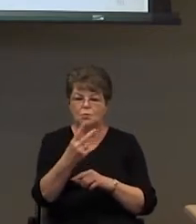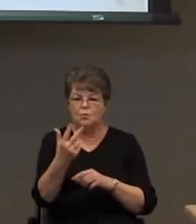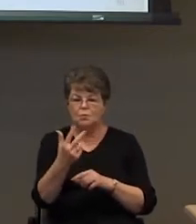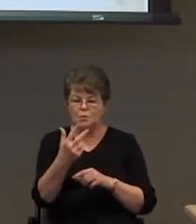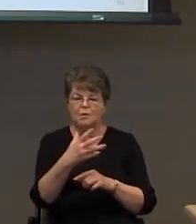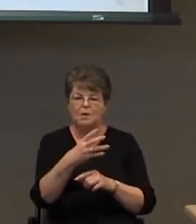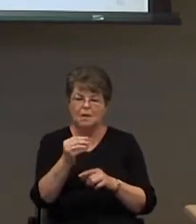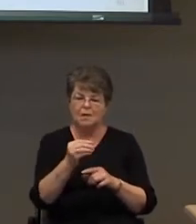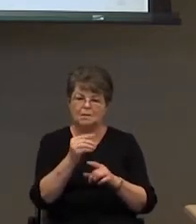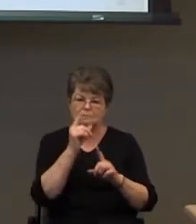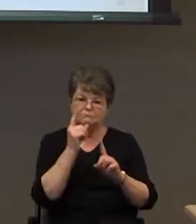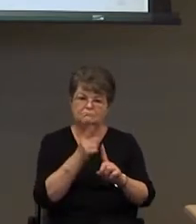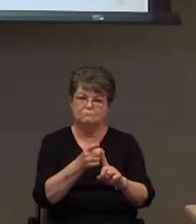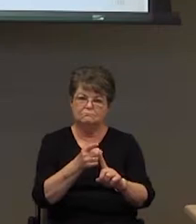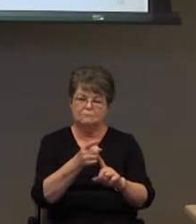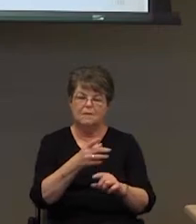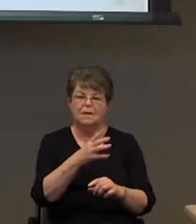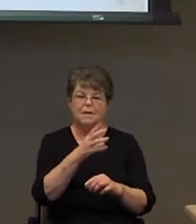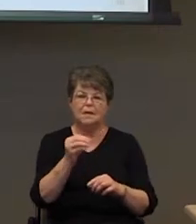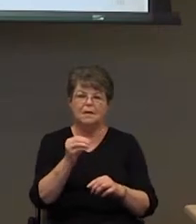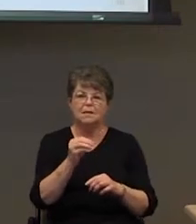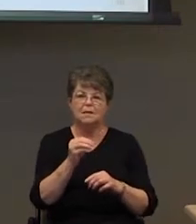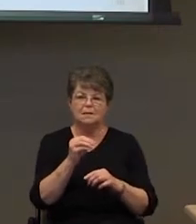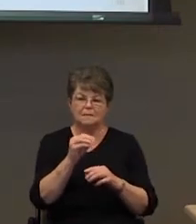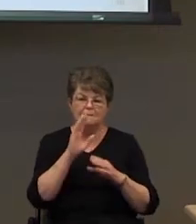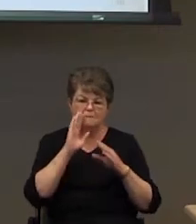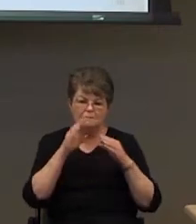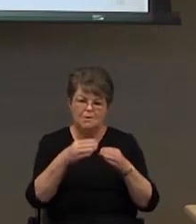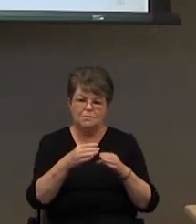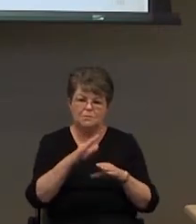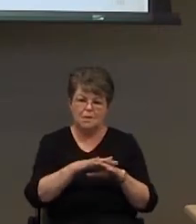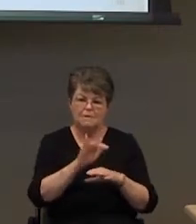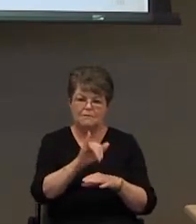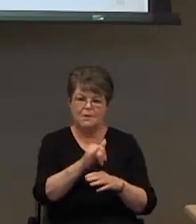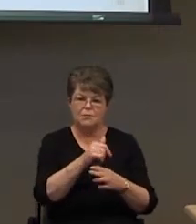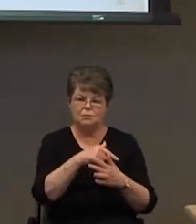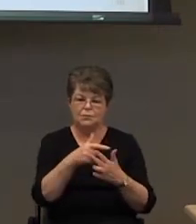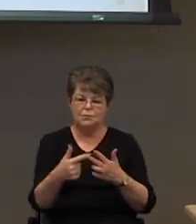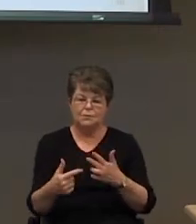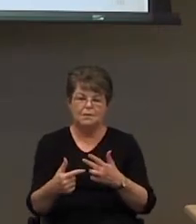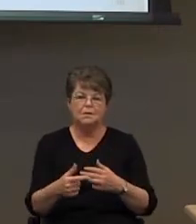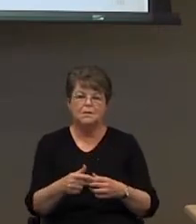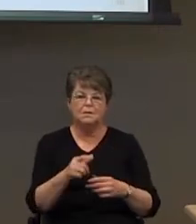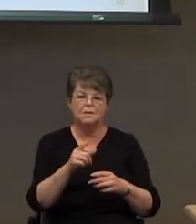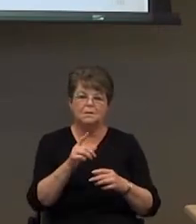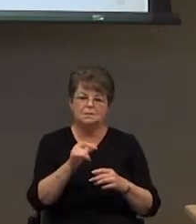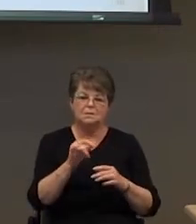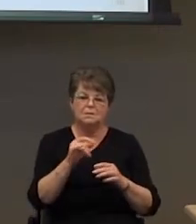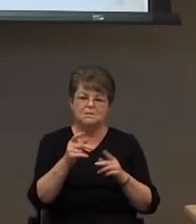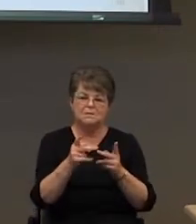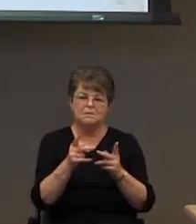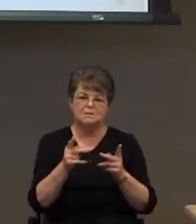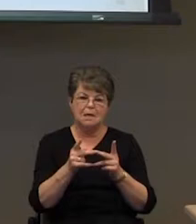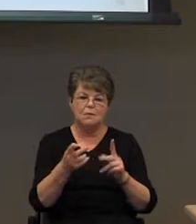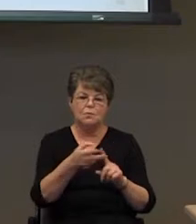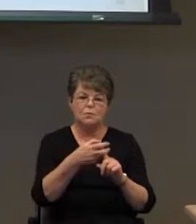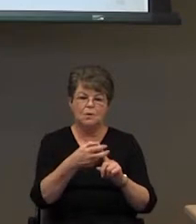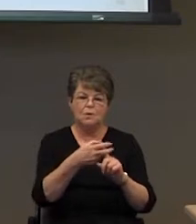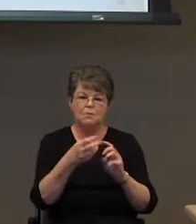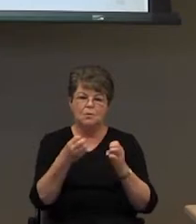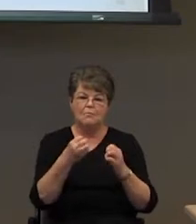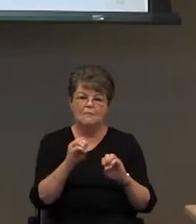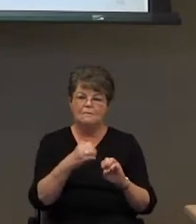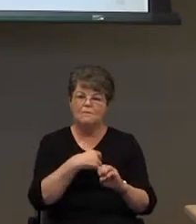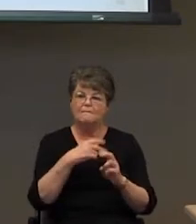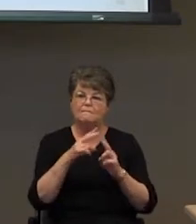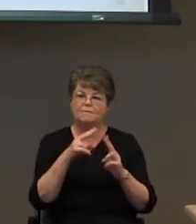drive for those. And then focus your recruitment trips on those sectors. Implement your first on-site recruitment effort. We are